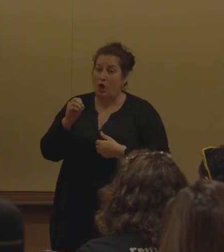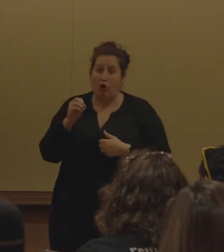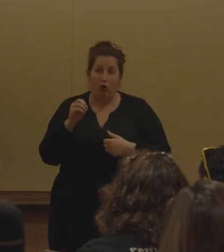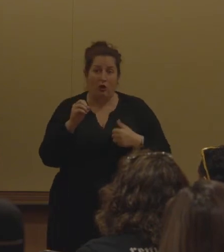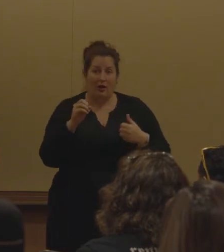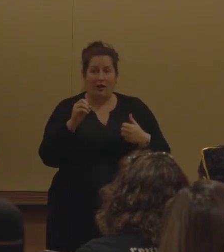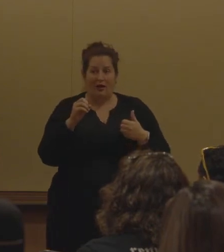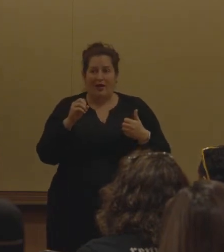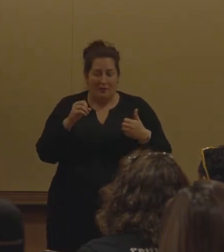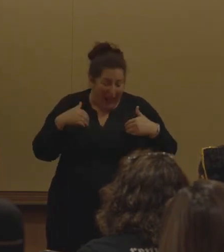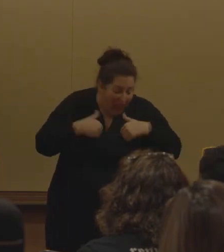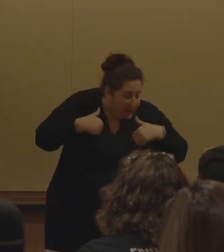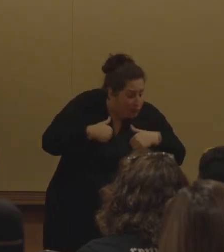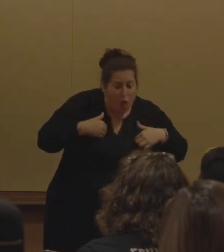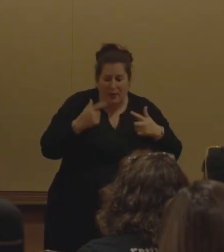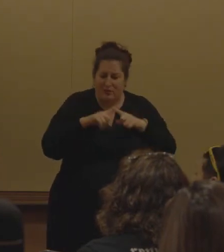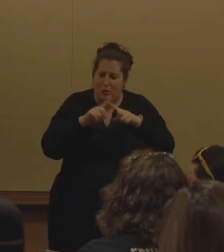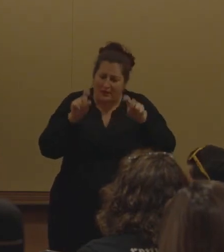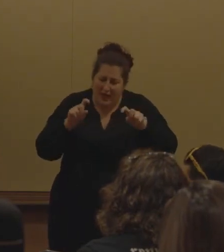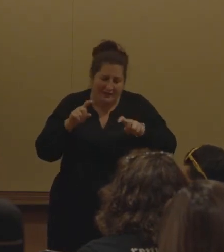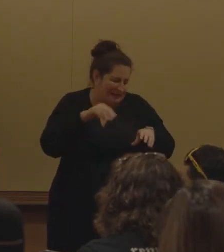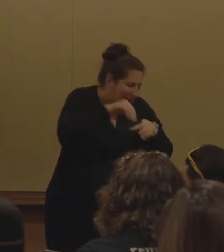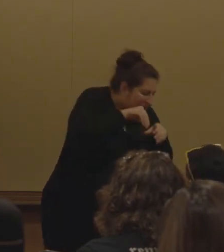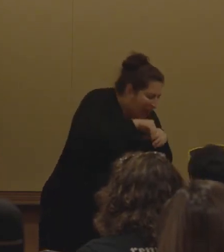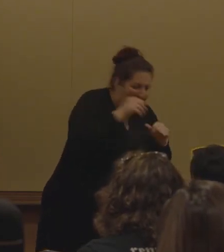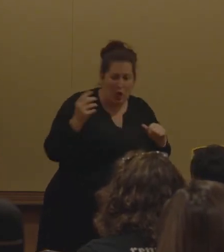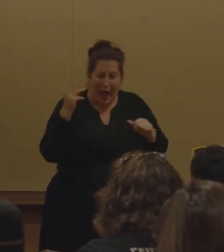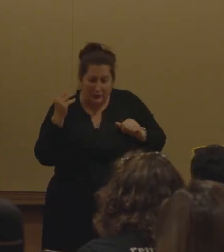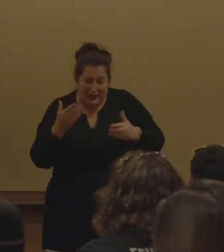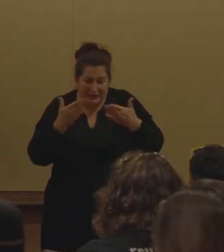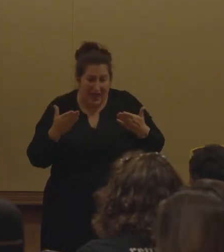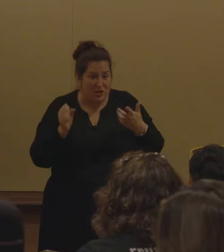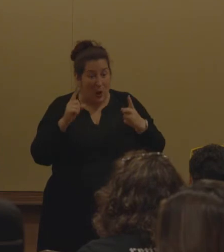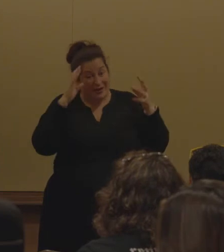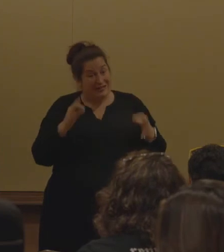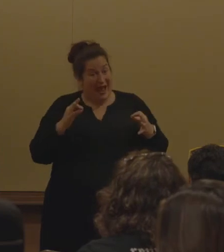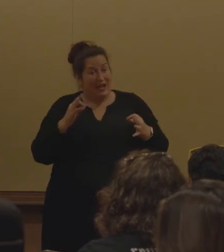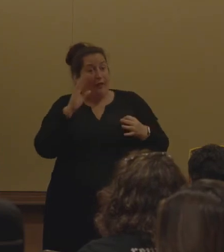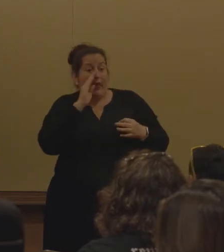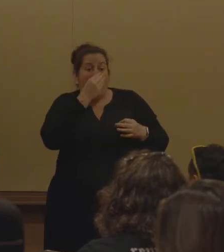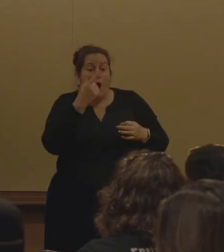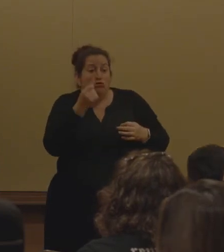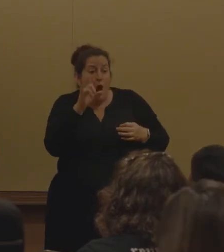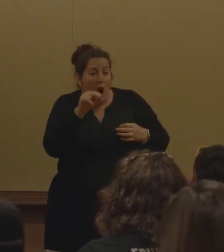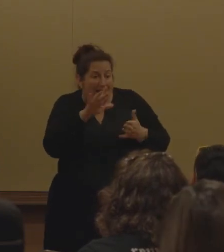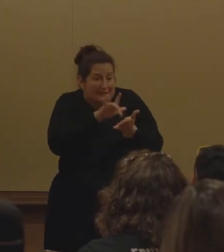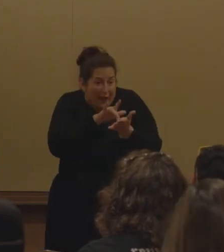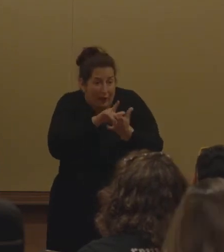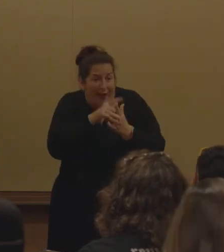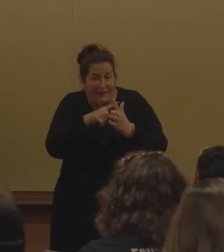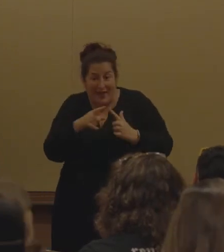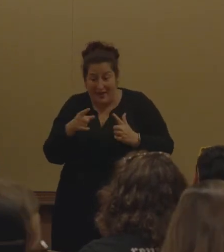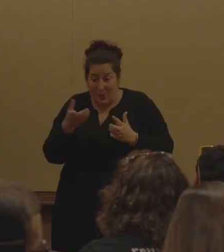were either animals or outdoors, so I went to the garden center and progressed, and I saw a